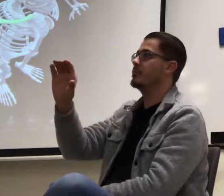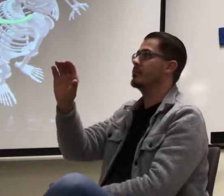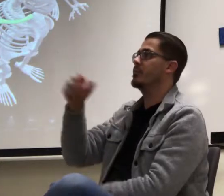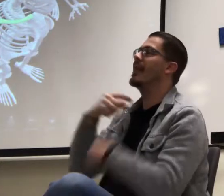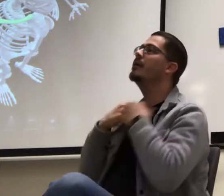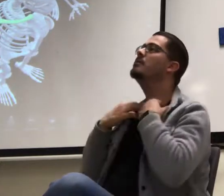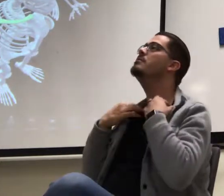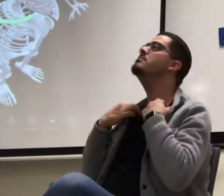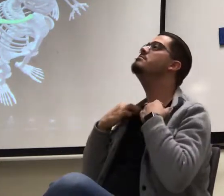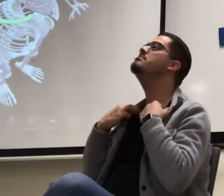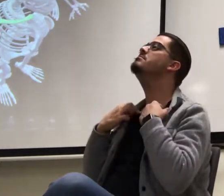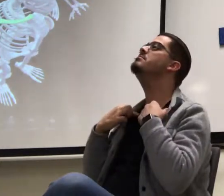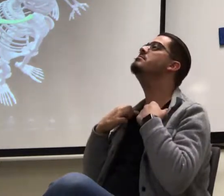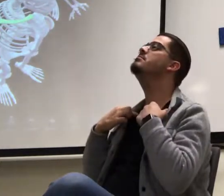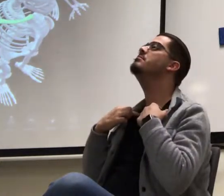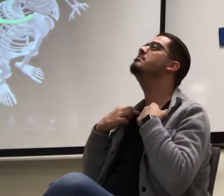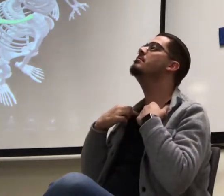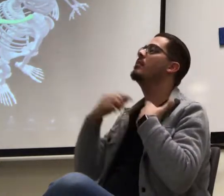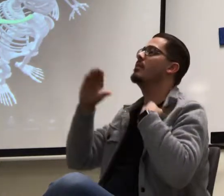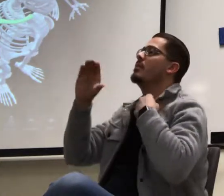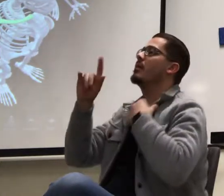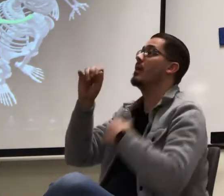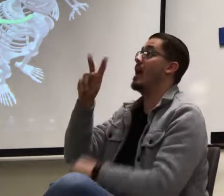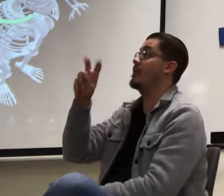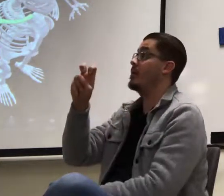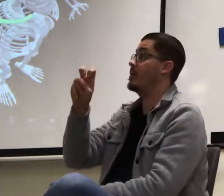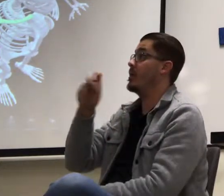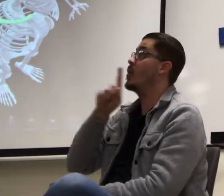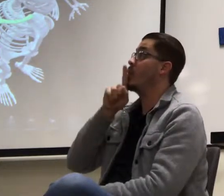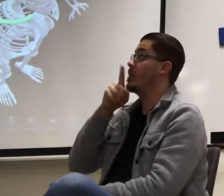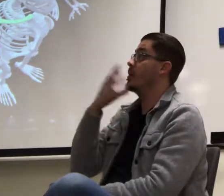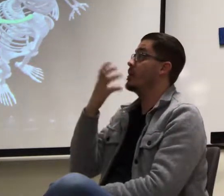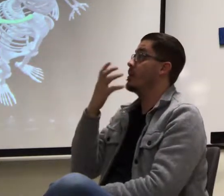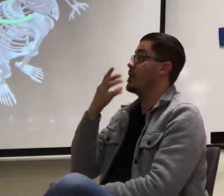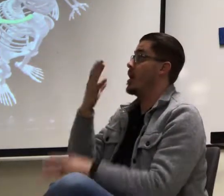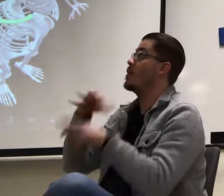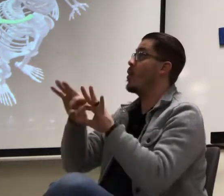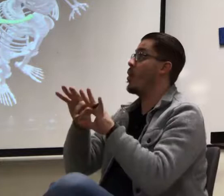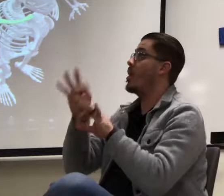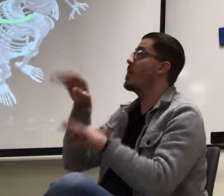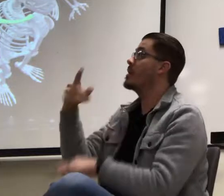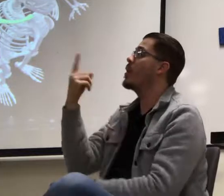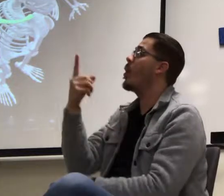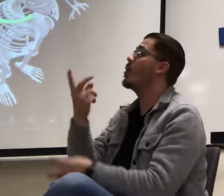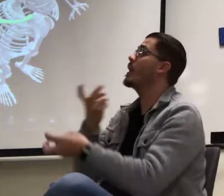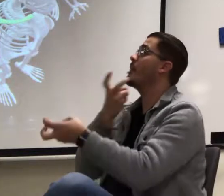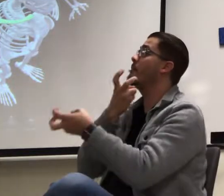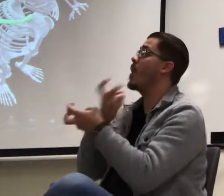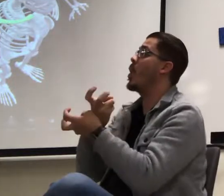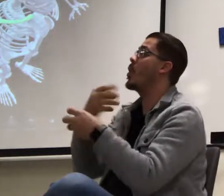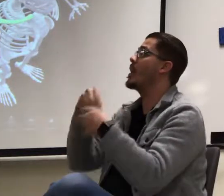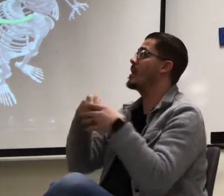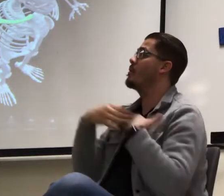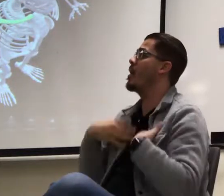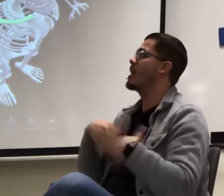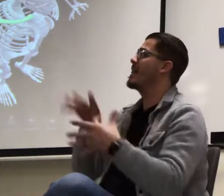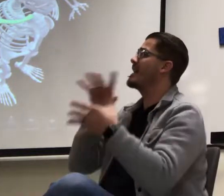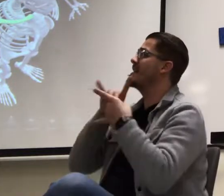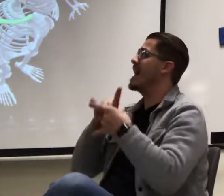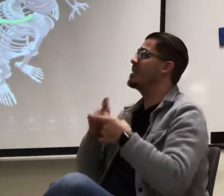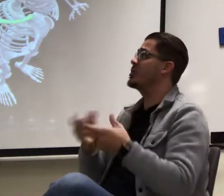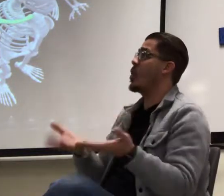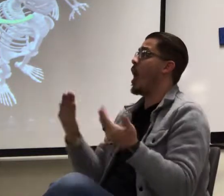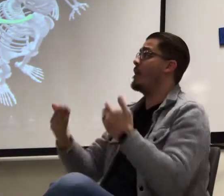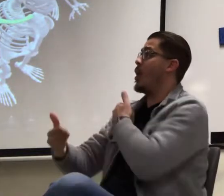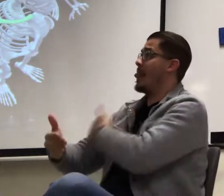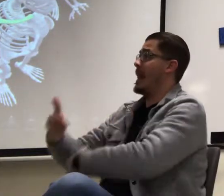trunk to the arm. The clavicle is really important. It's the only bone that attaches your upper